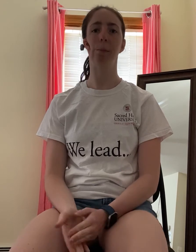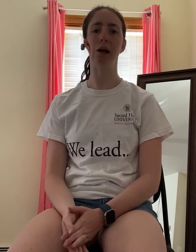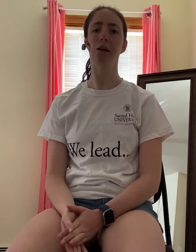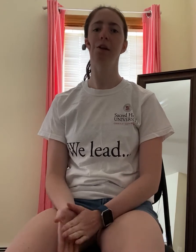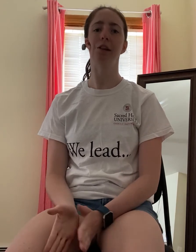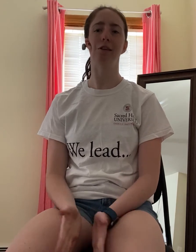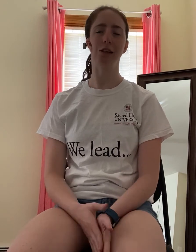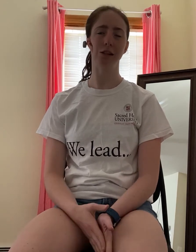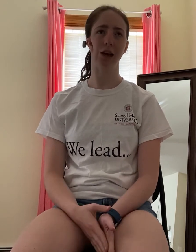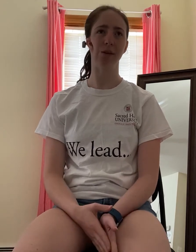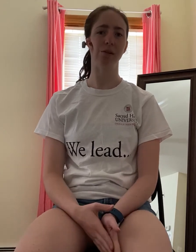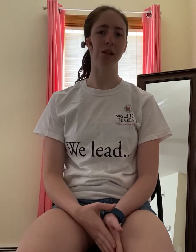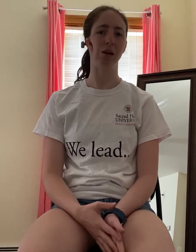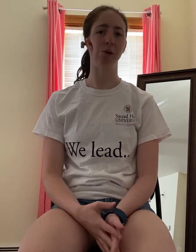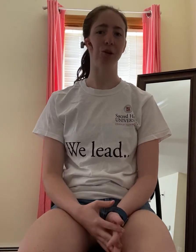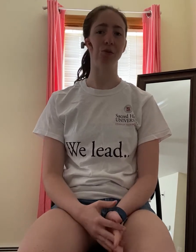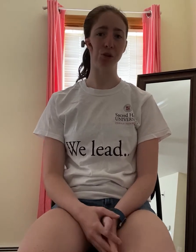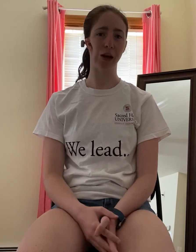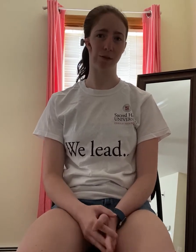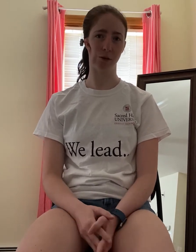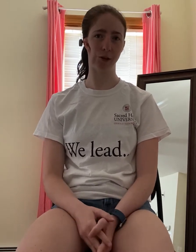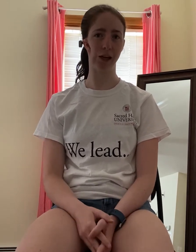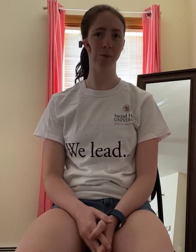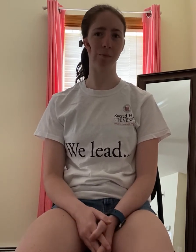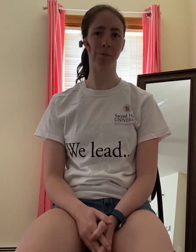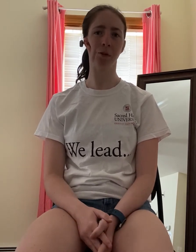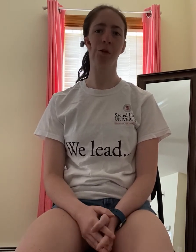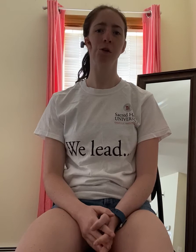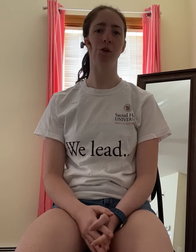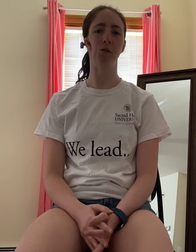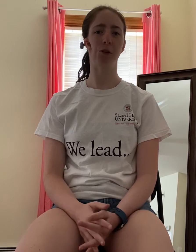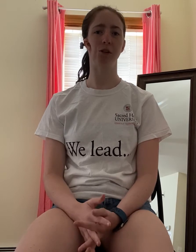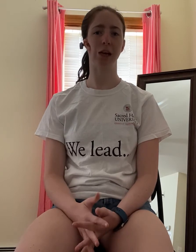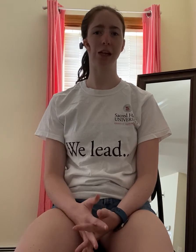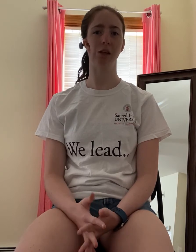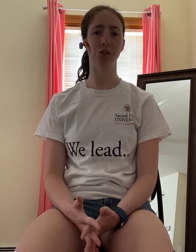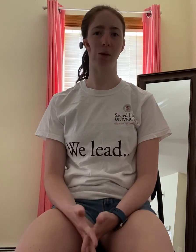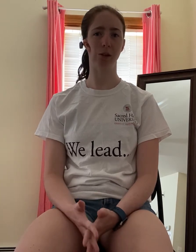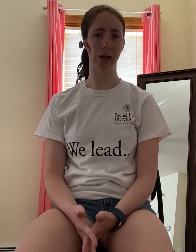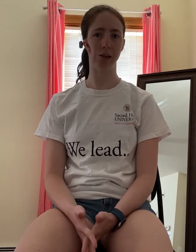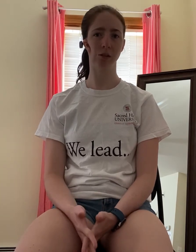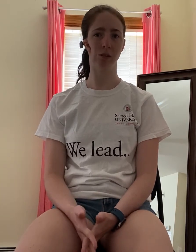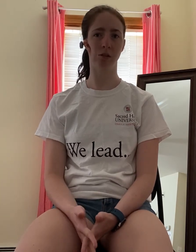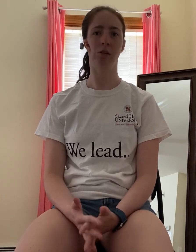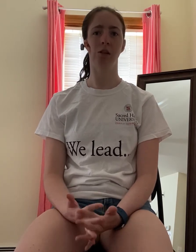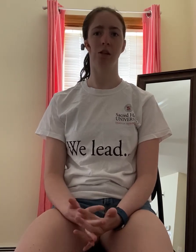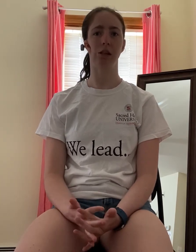But there is times now where you do have to move your hand. So if you're signing a double letter, like